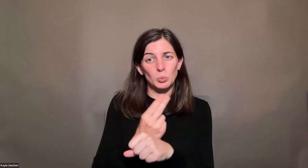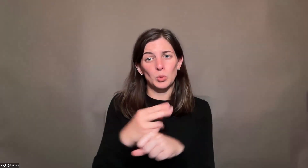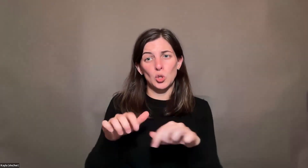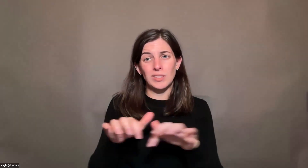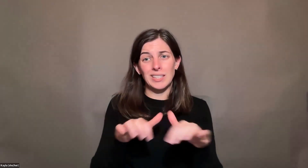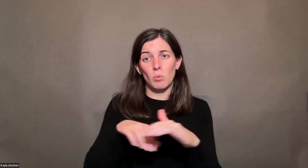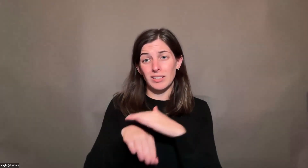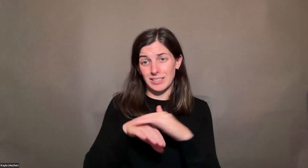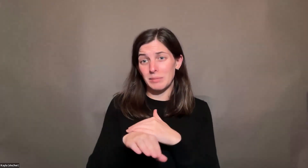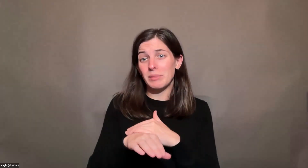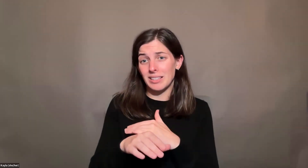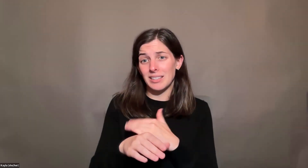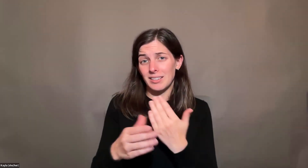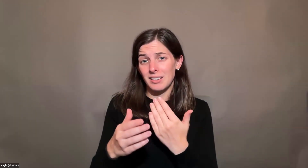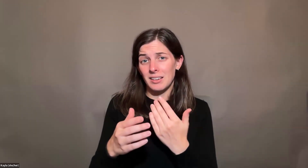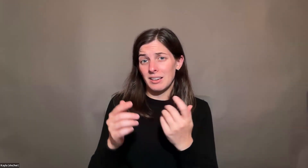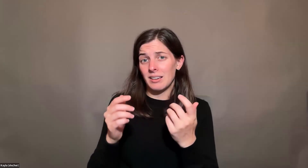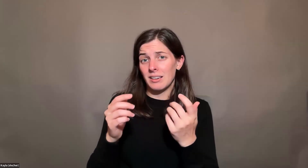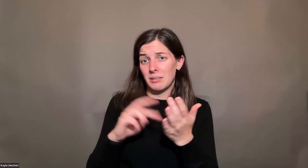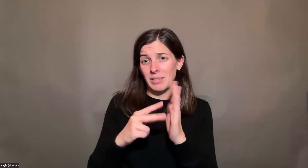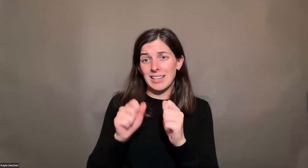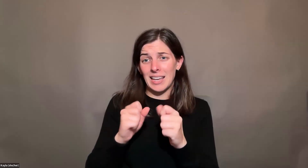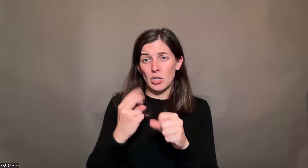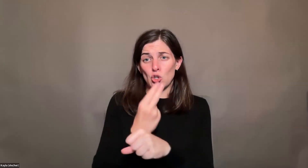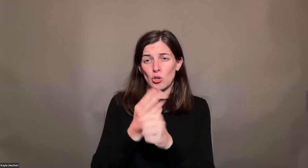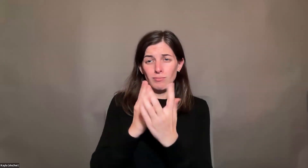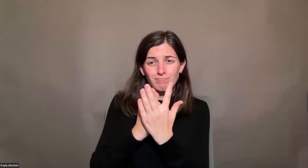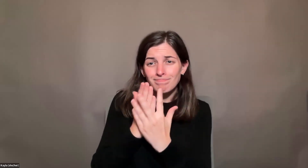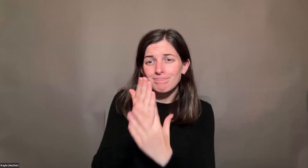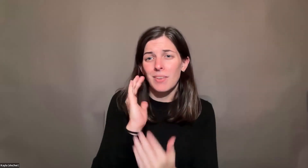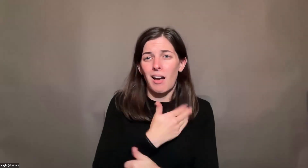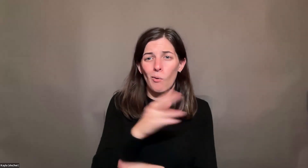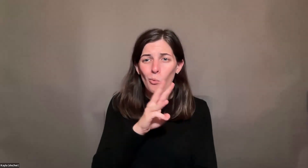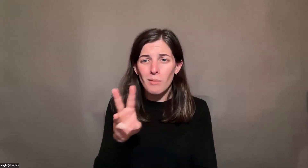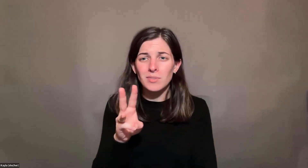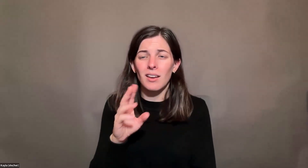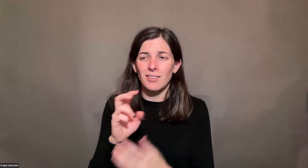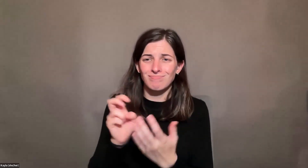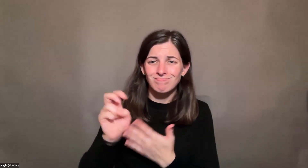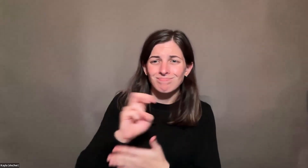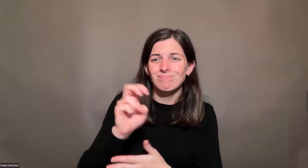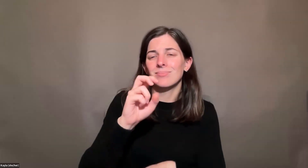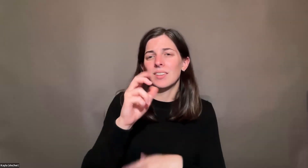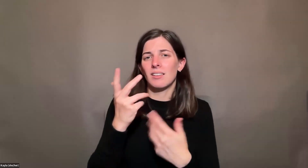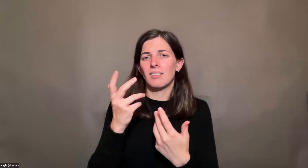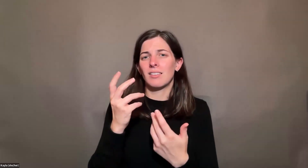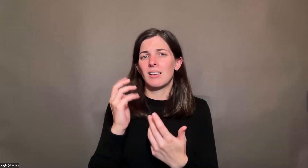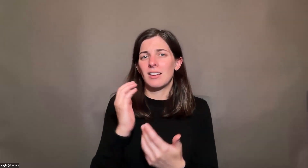keyboard, like they can navigate, or your site can be navigate order by order through the keyboard